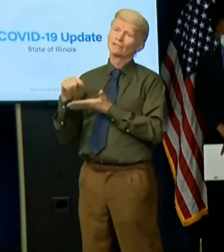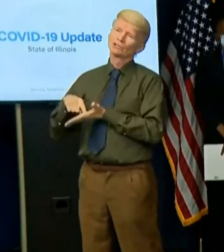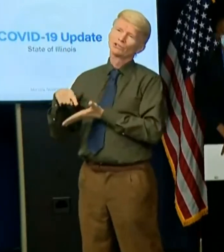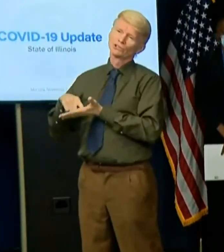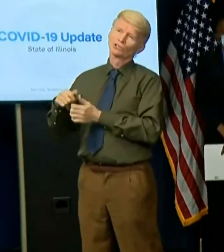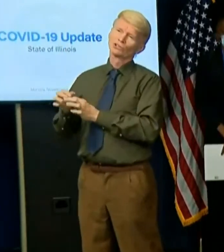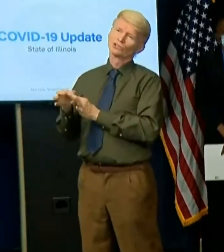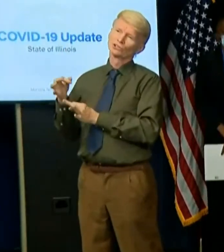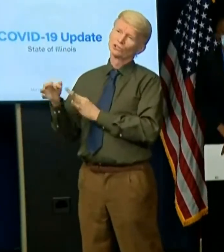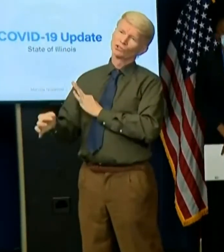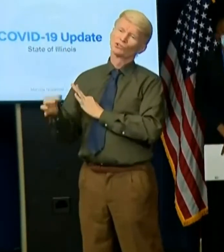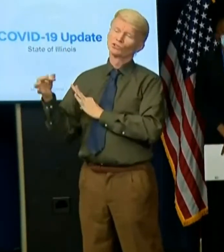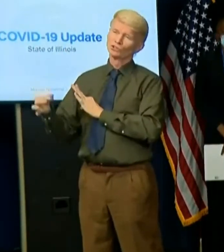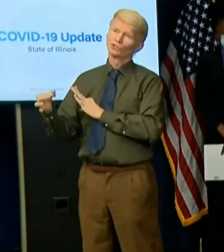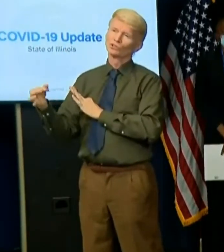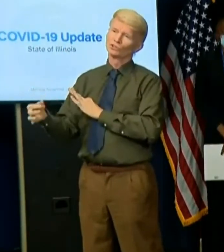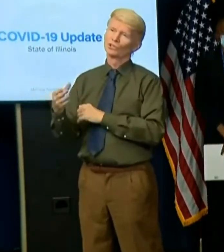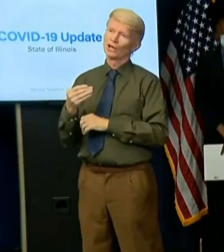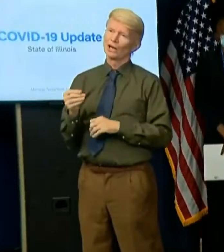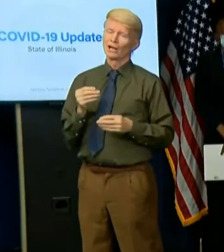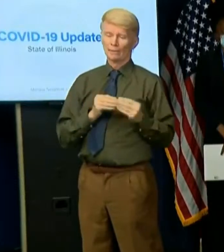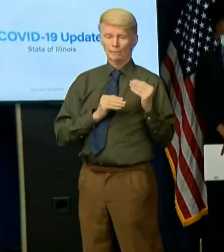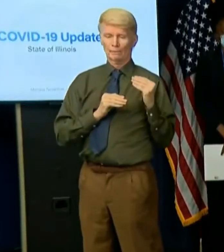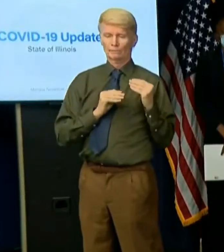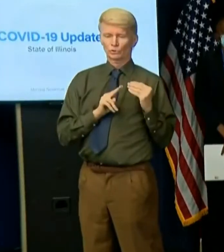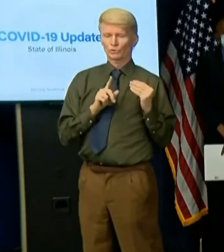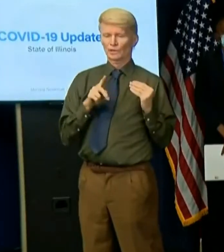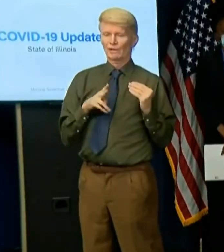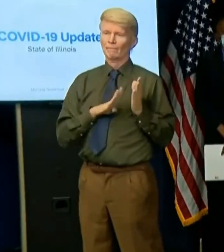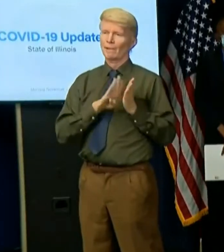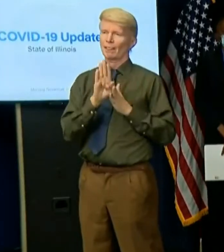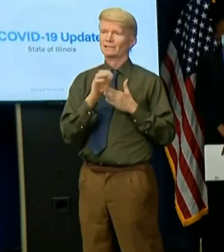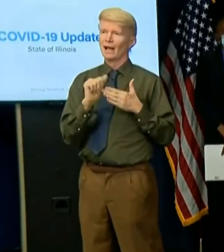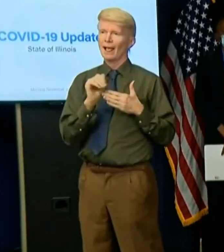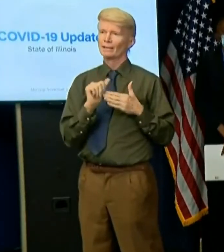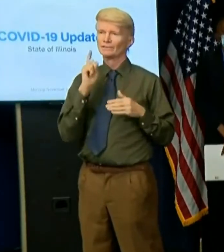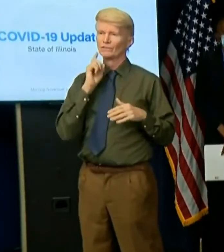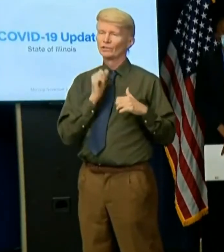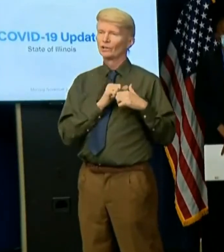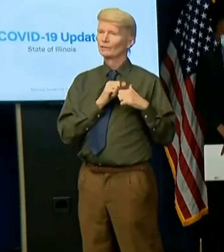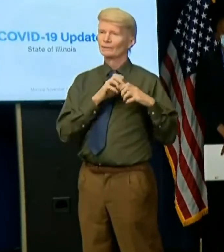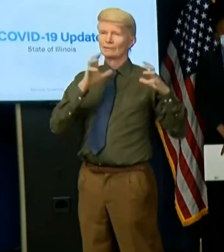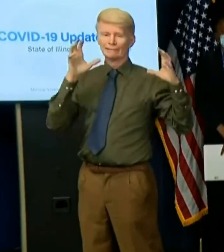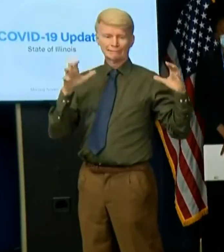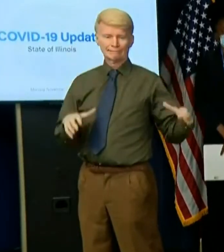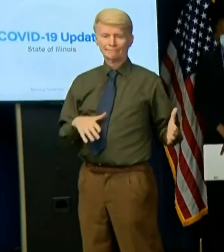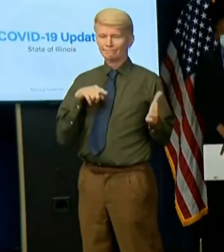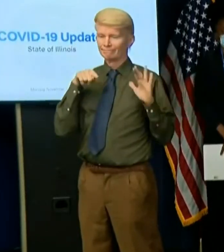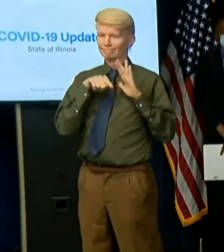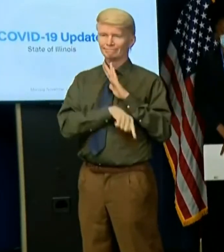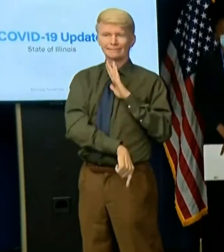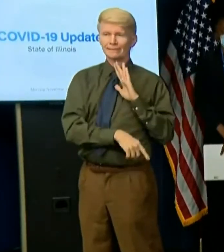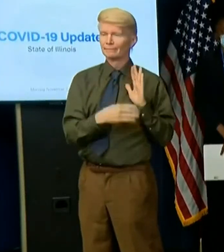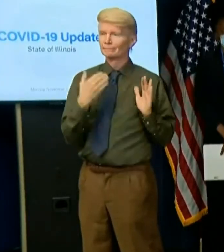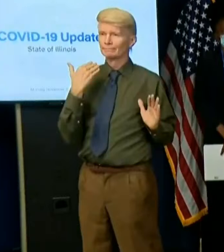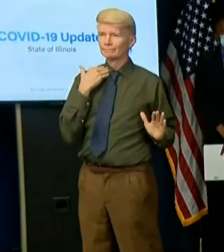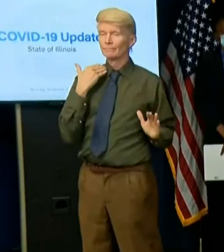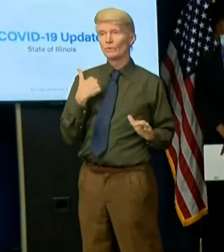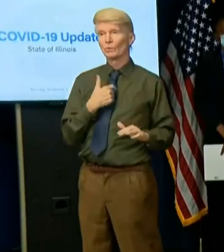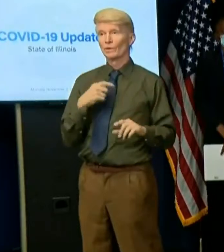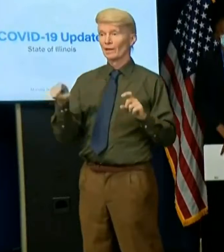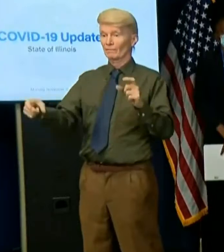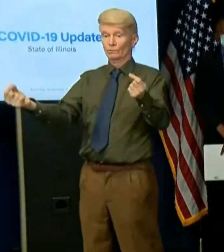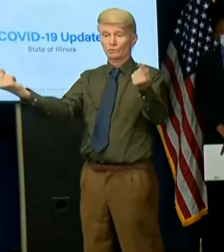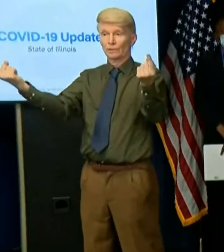structural deficit of $2 to $2.5 billion, we need to do something. Either we've got to